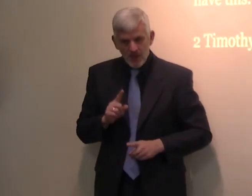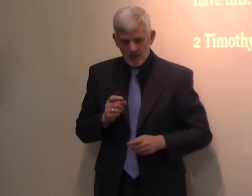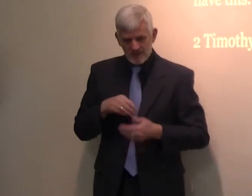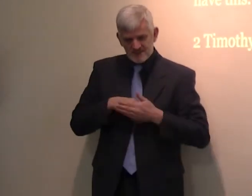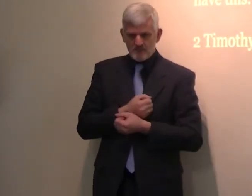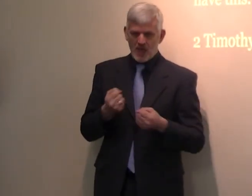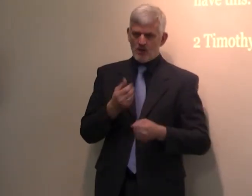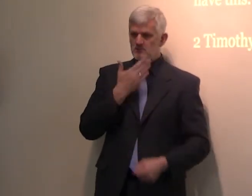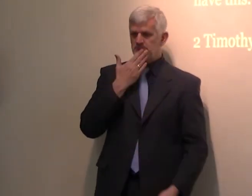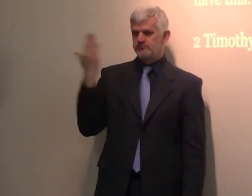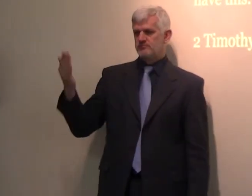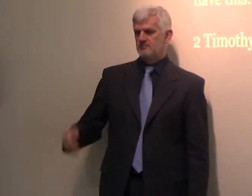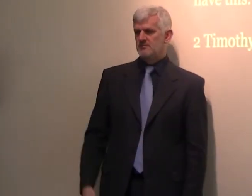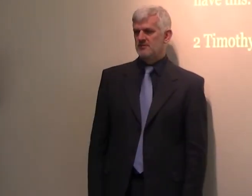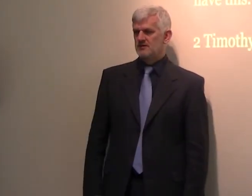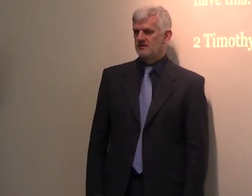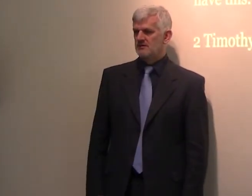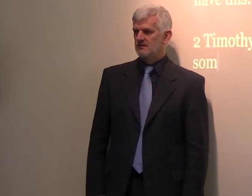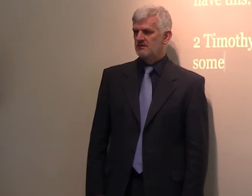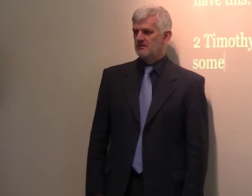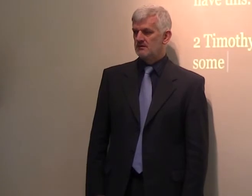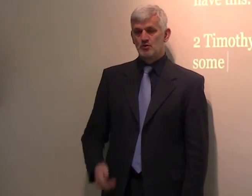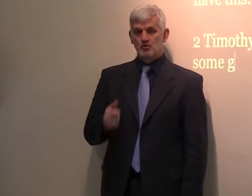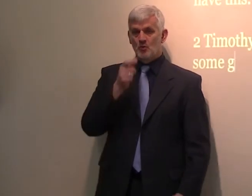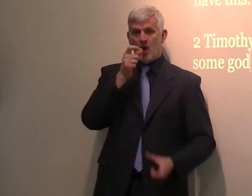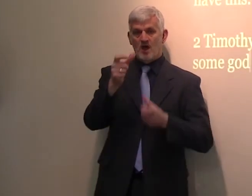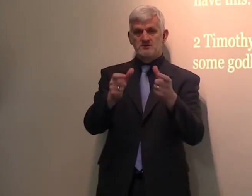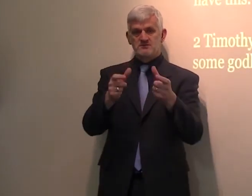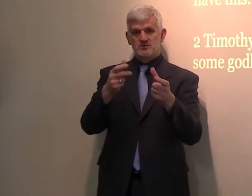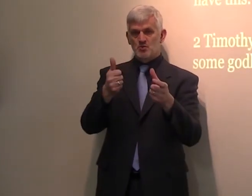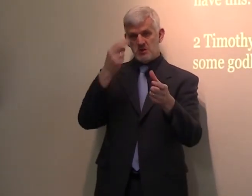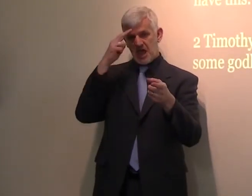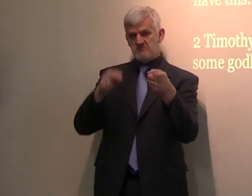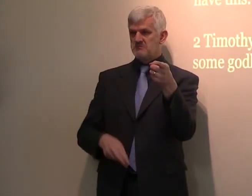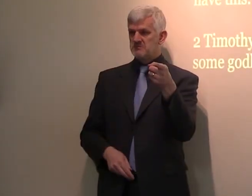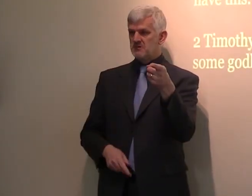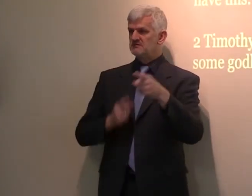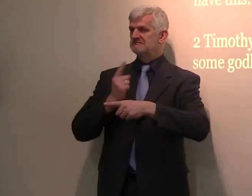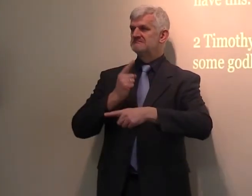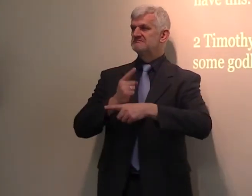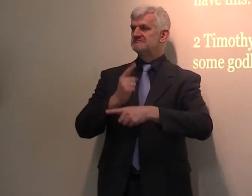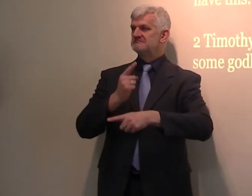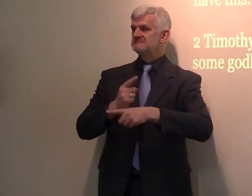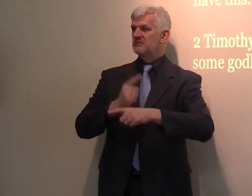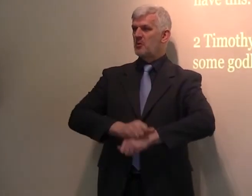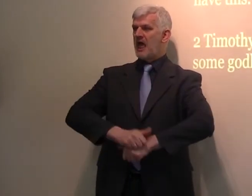They have the profession. They have that reputation. They speak it about it. But deep down